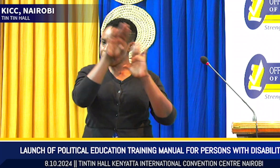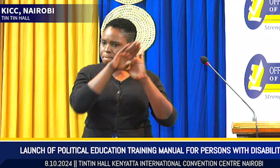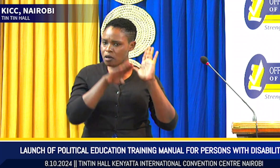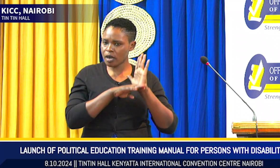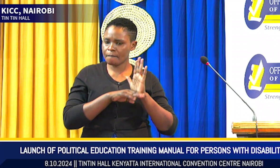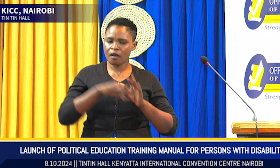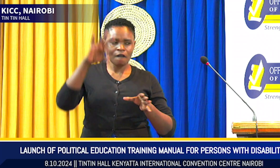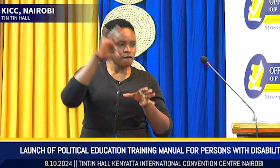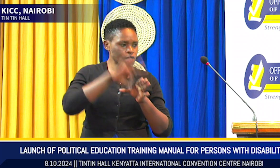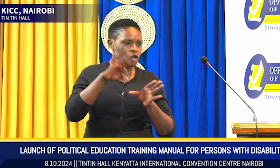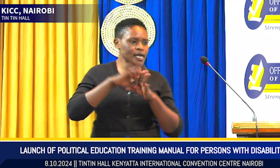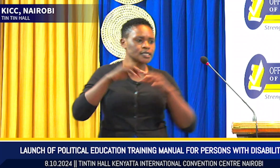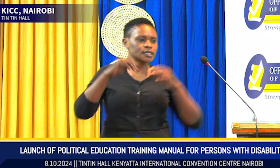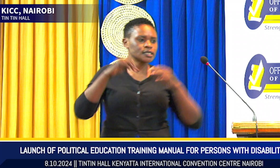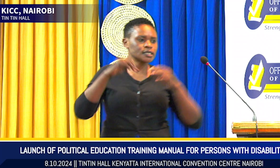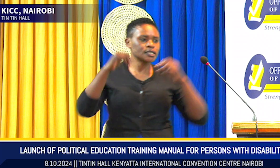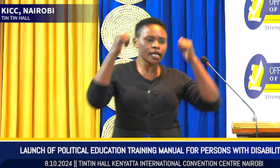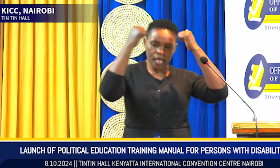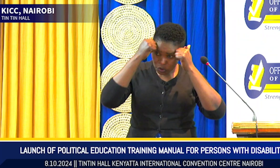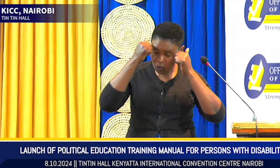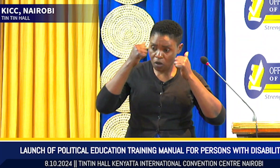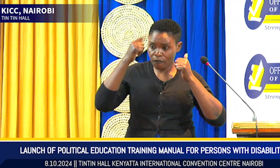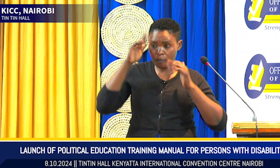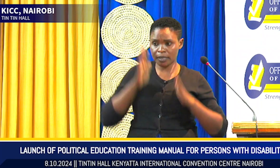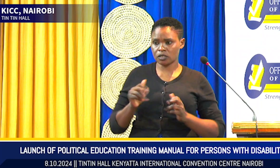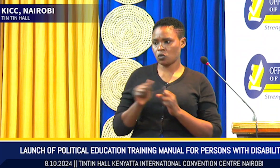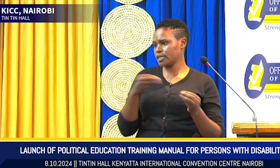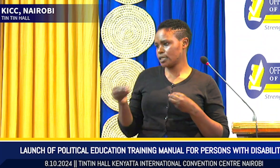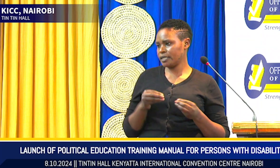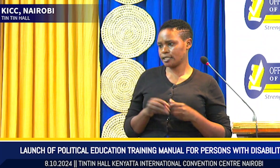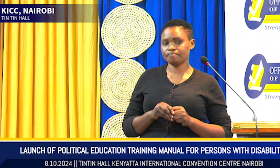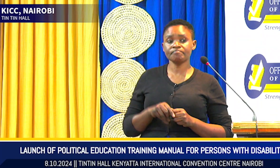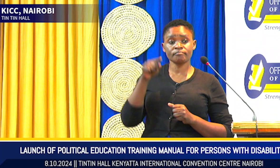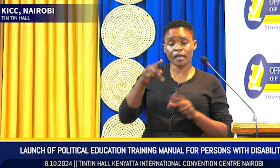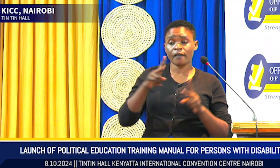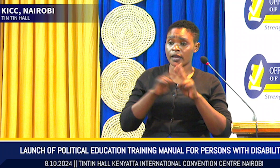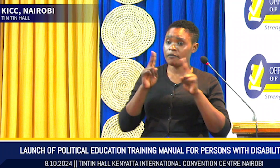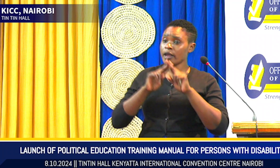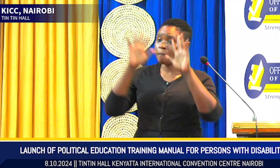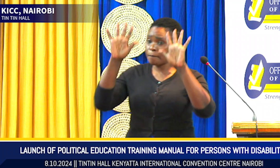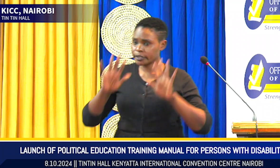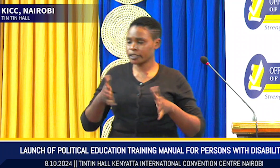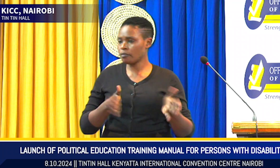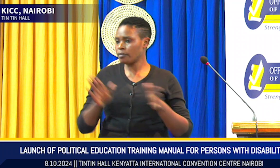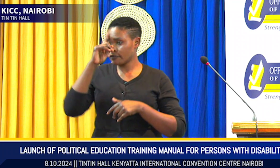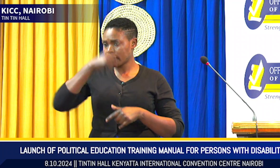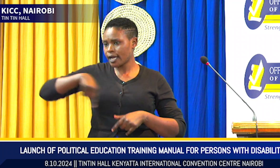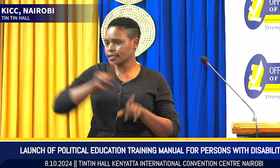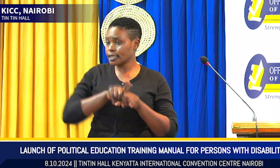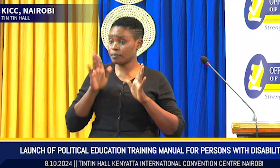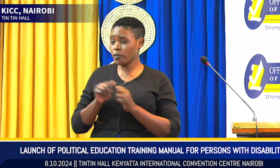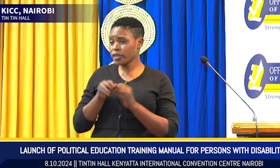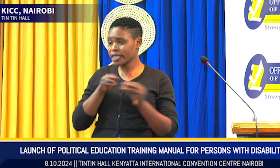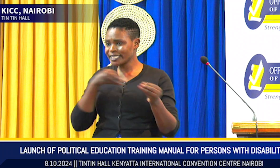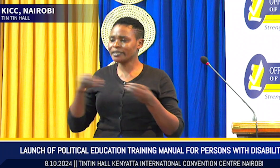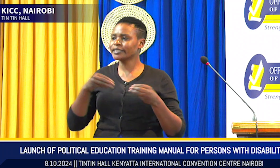ORPP. Thank you for this program, for this book, so that we can learn.